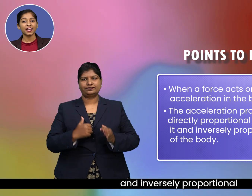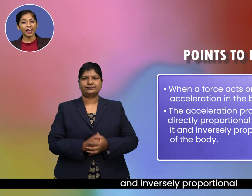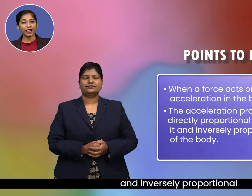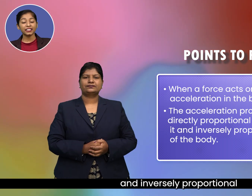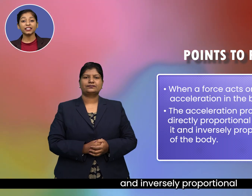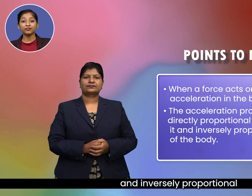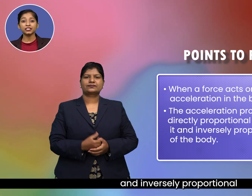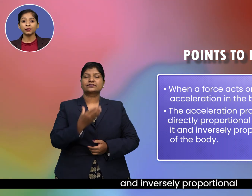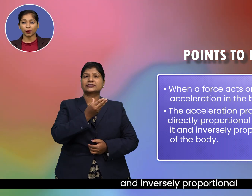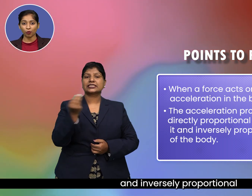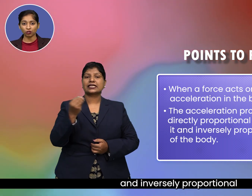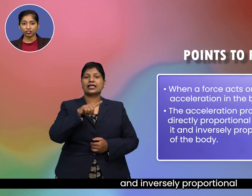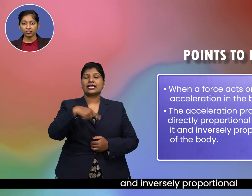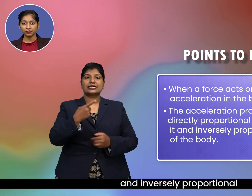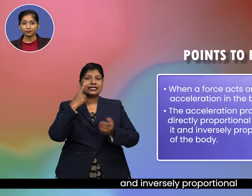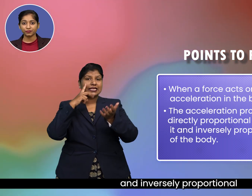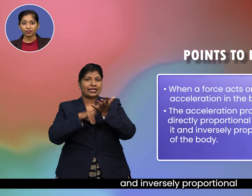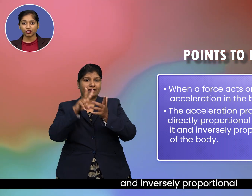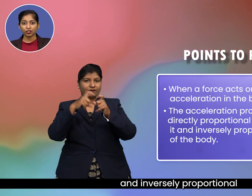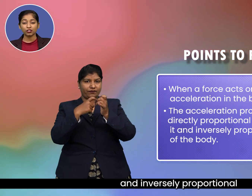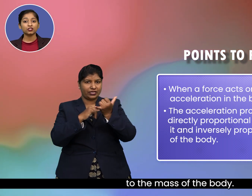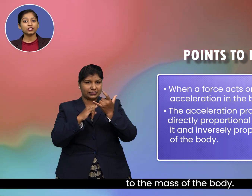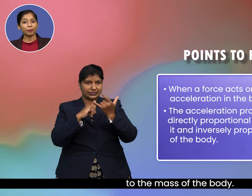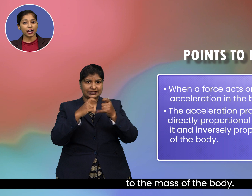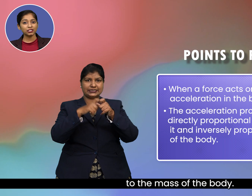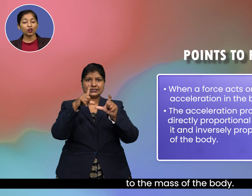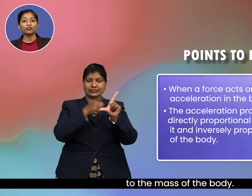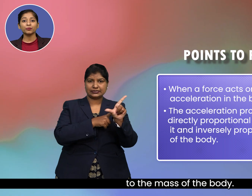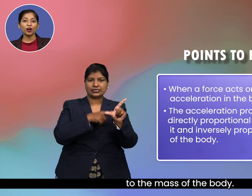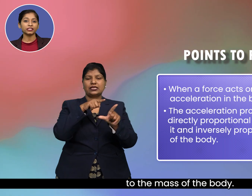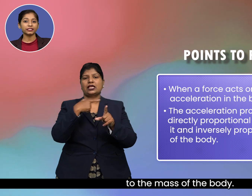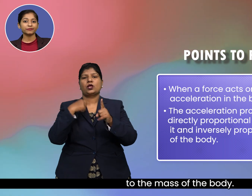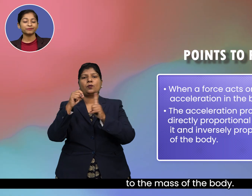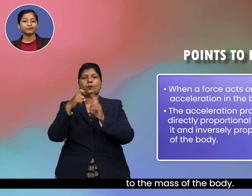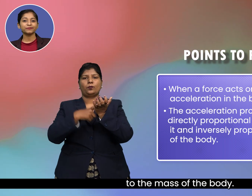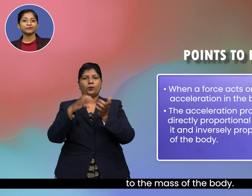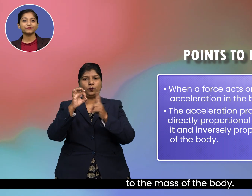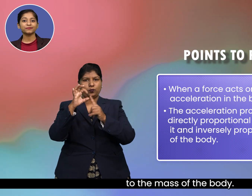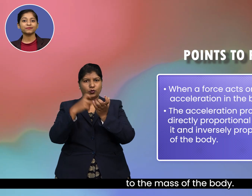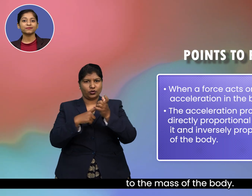and inversely proportional to the mass of the body.